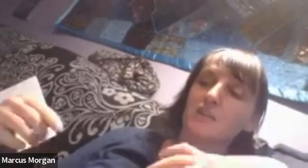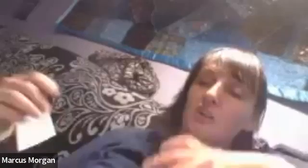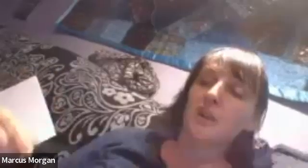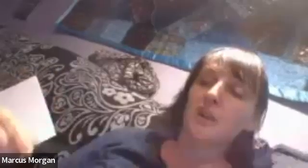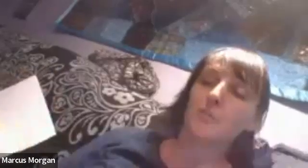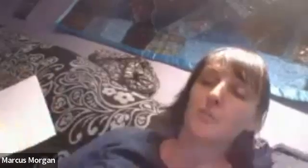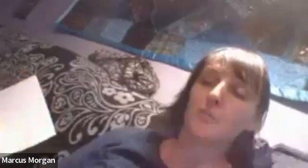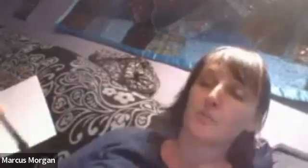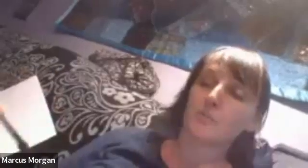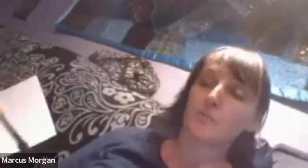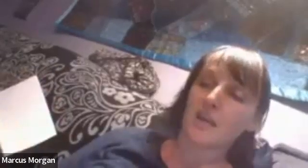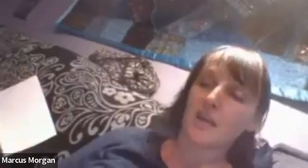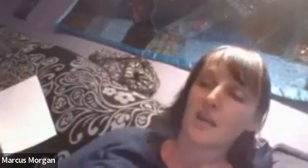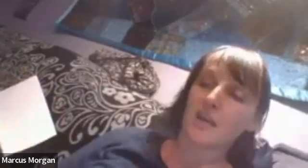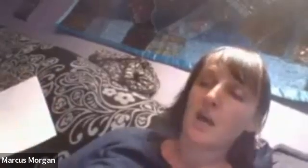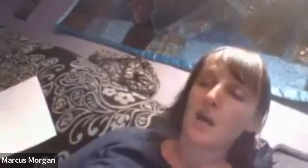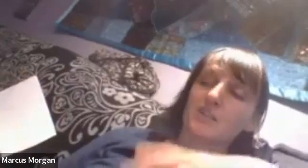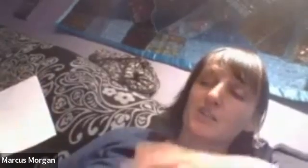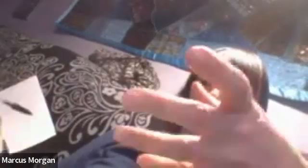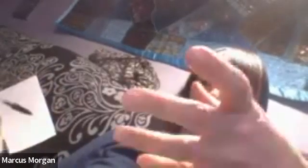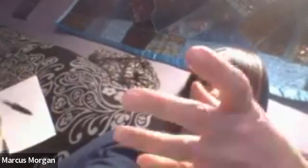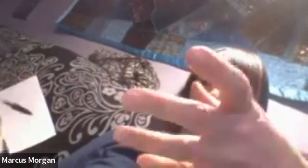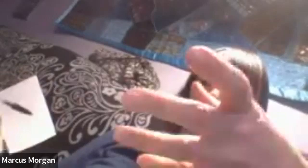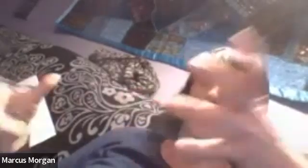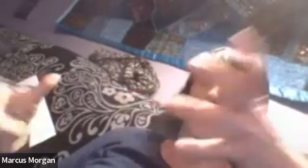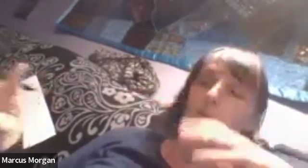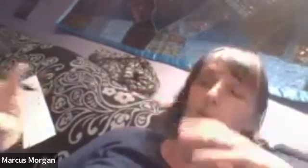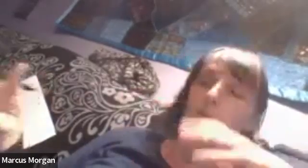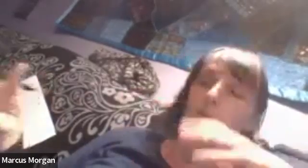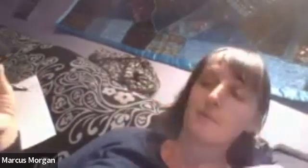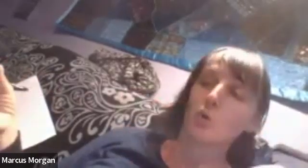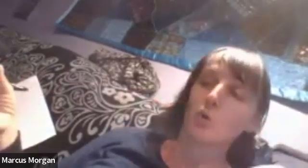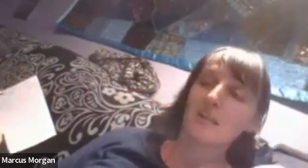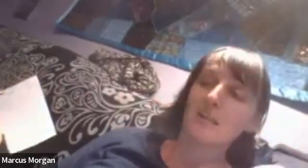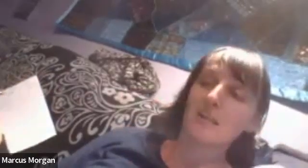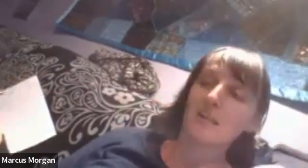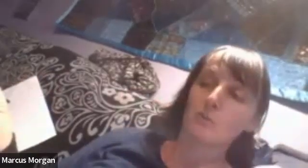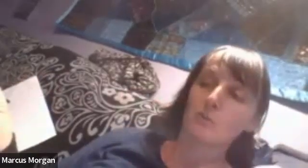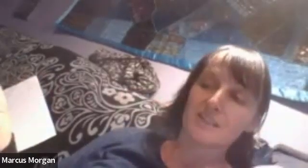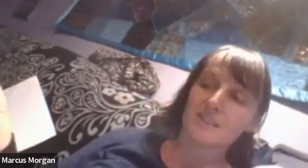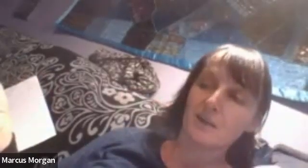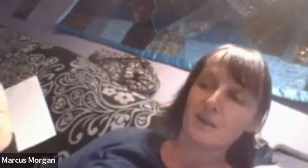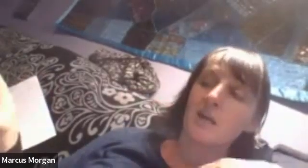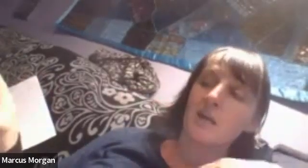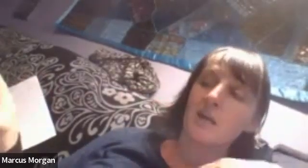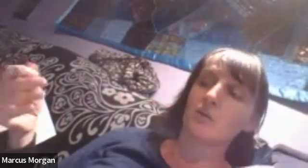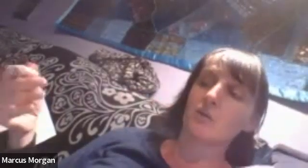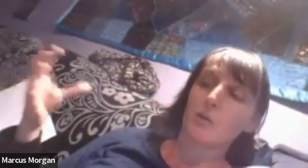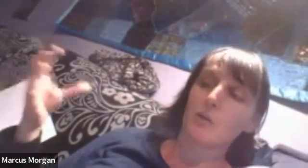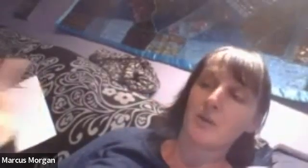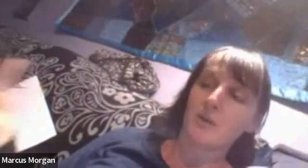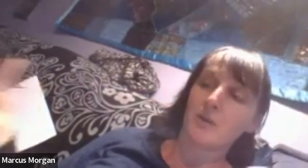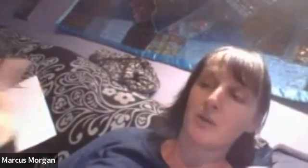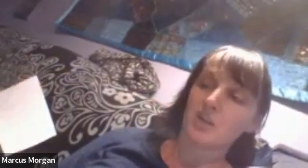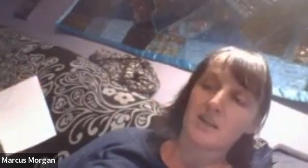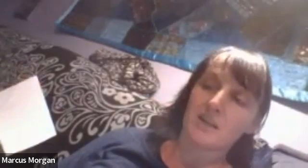work, and I know that the Cambridgeshire Deaf Association have started up their community groups again. So they do their own, like